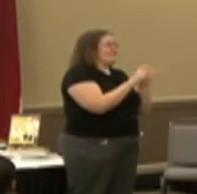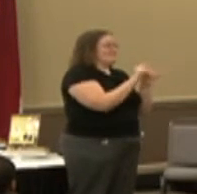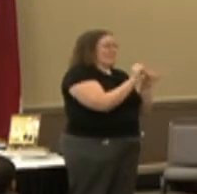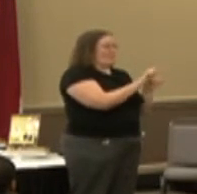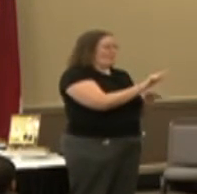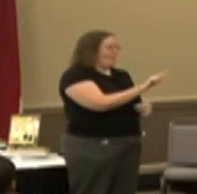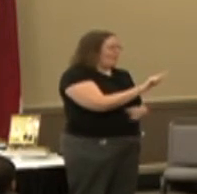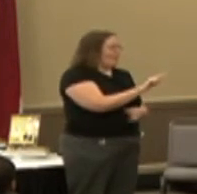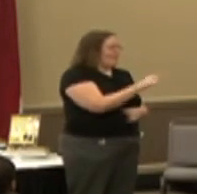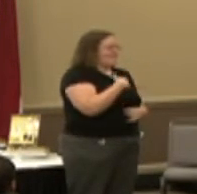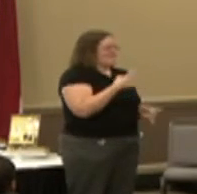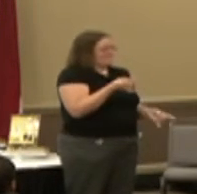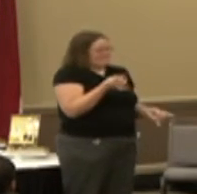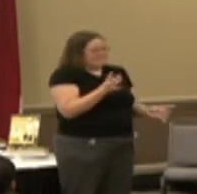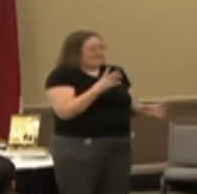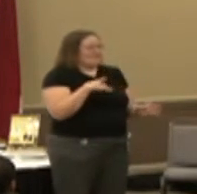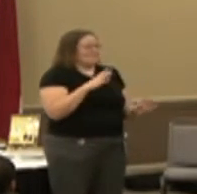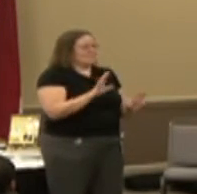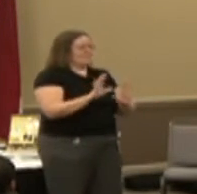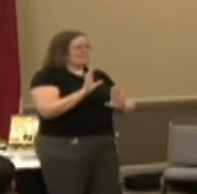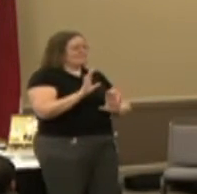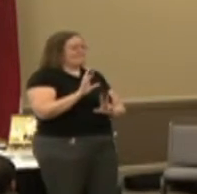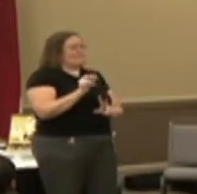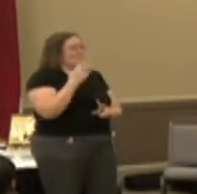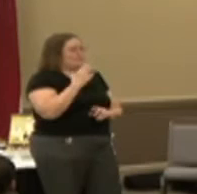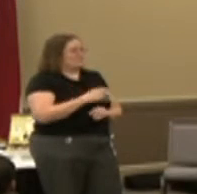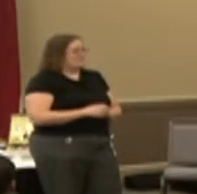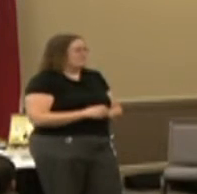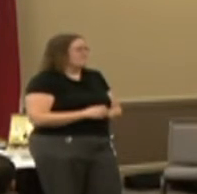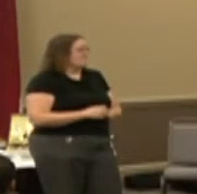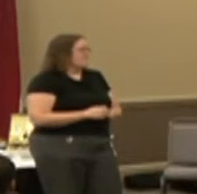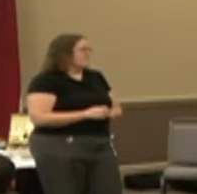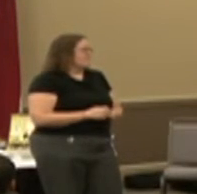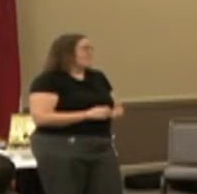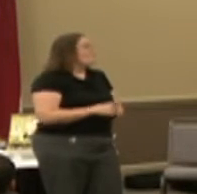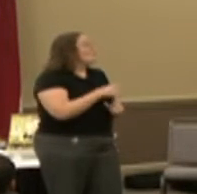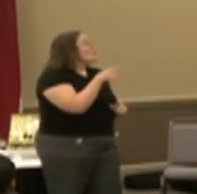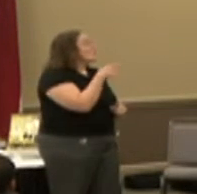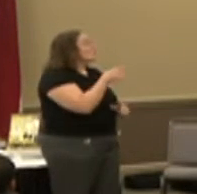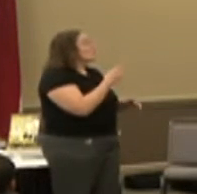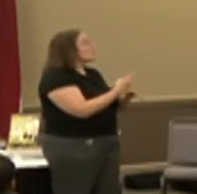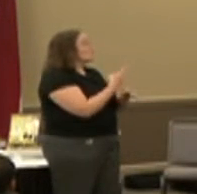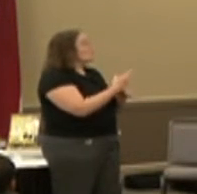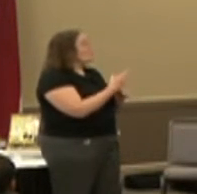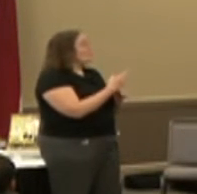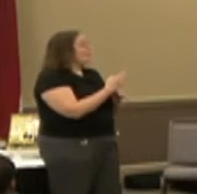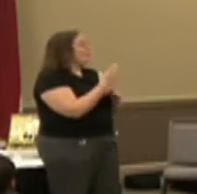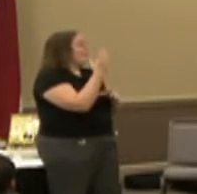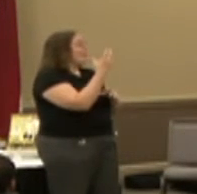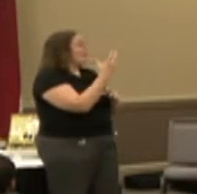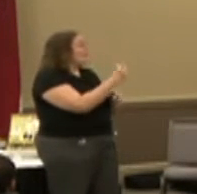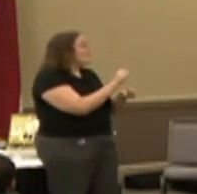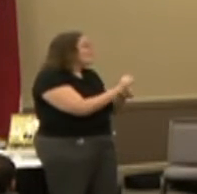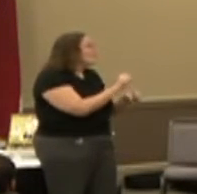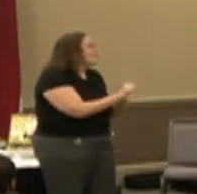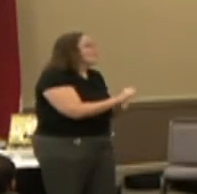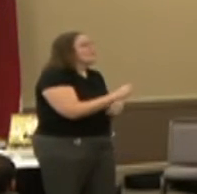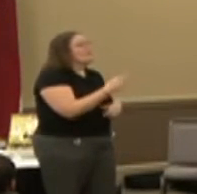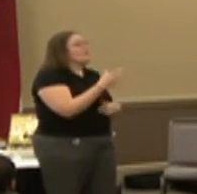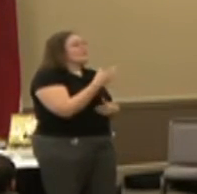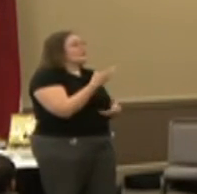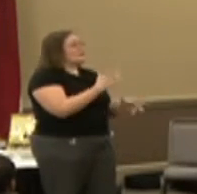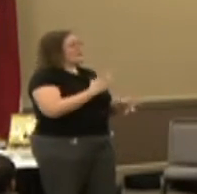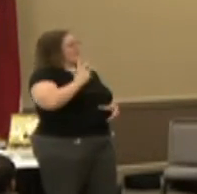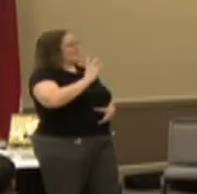it, and I push back from that. Okay. So what you wear on the floor, and when you're working and you want